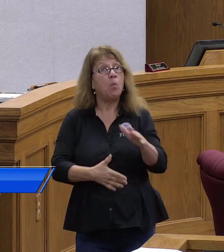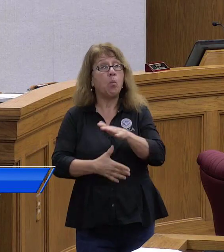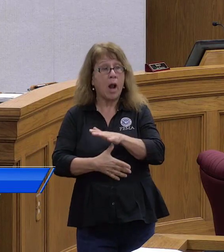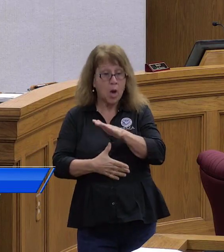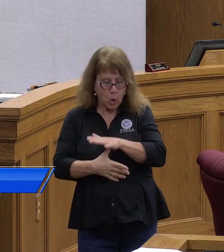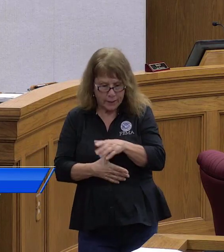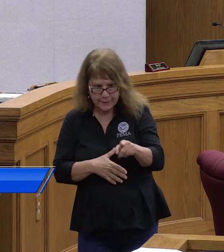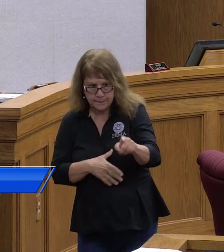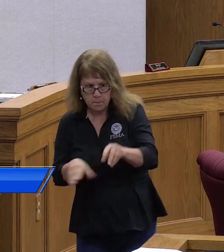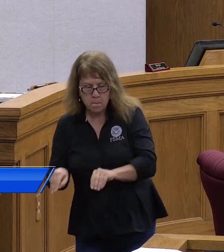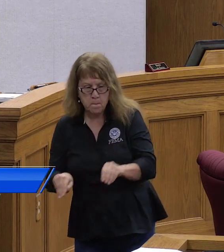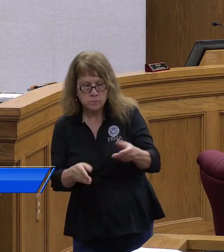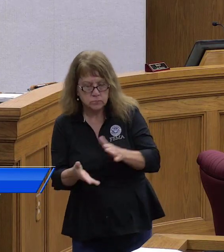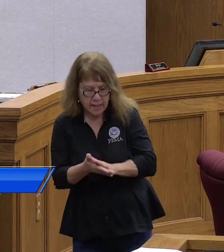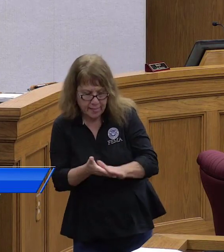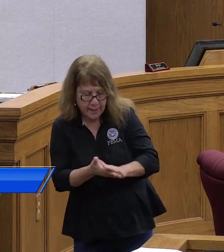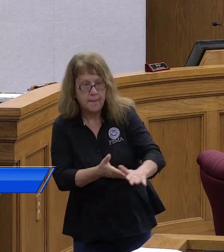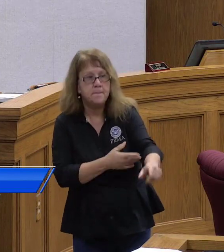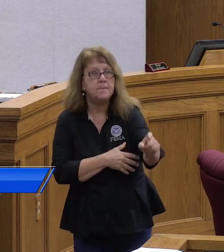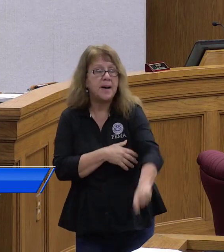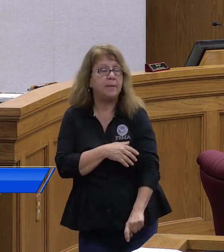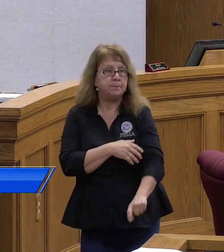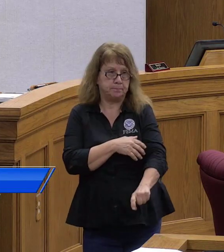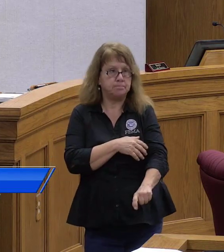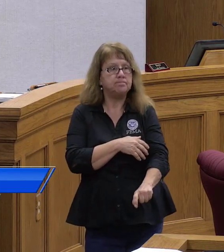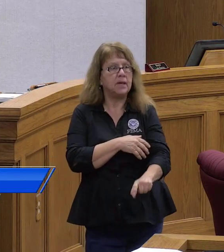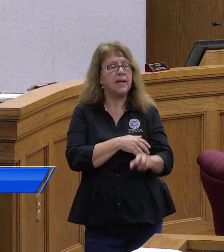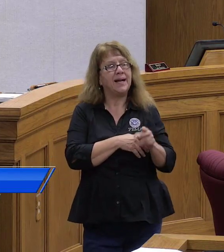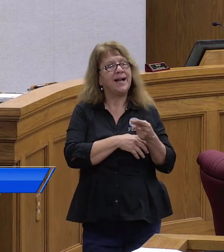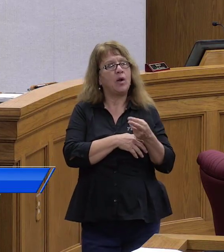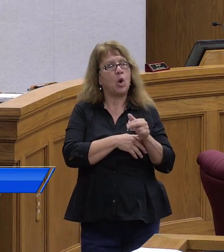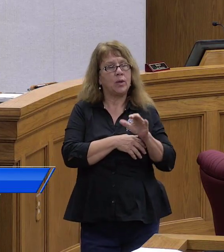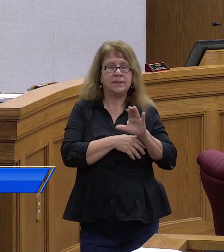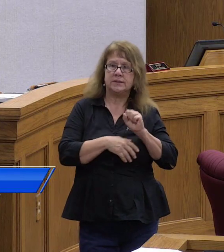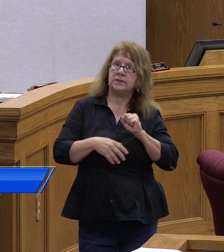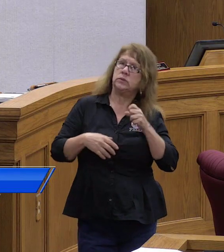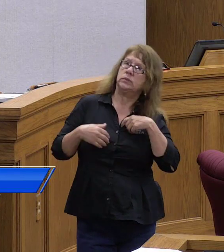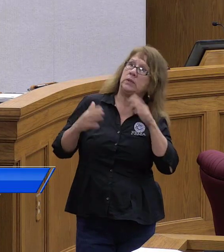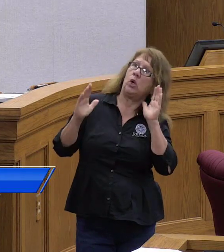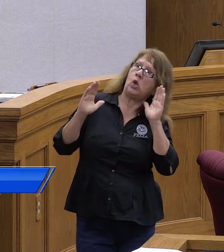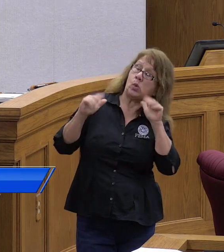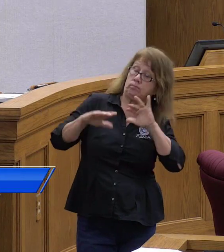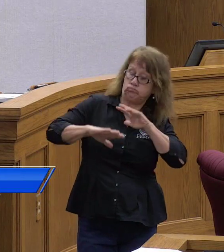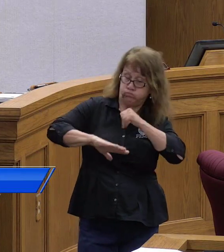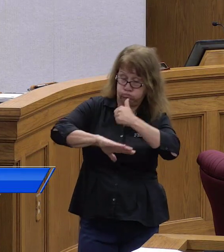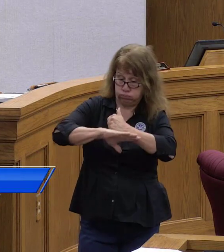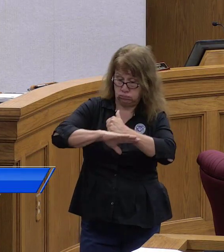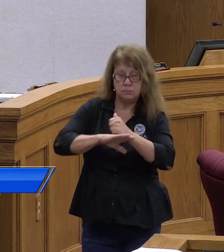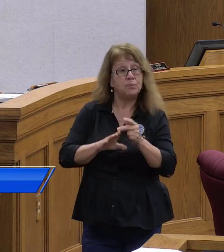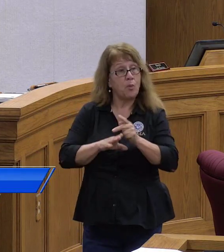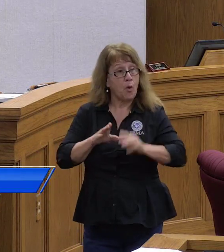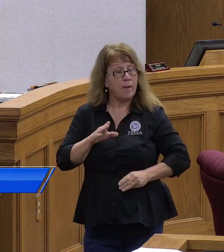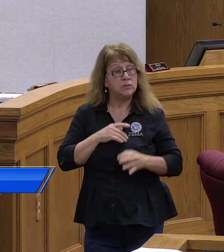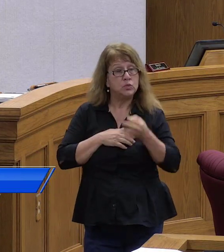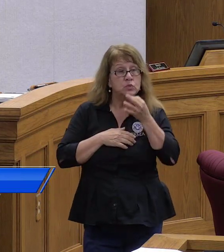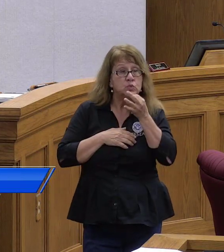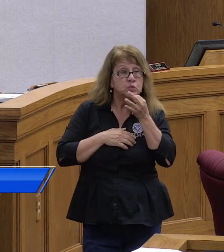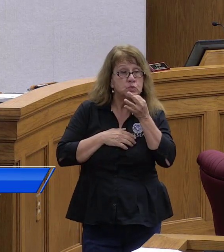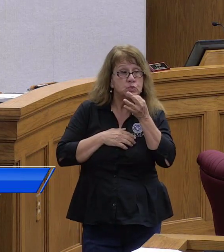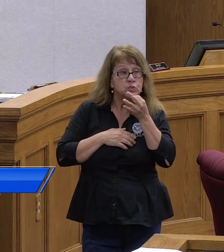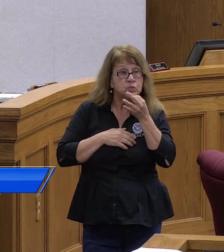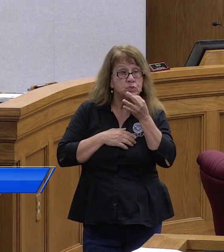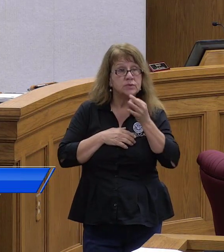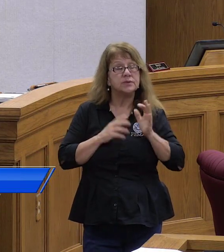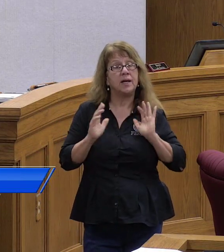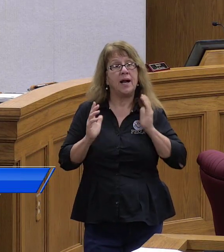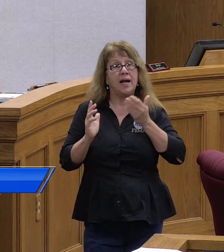of the system, to NRCS in hopes of getting a substantial program put together to really put our